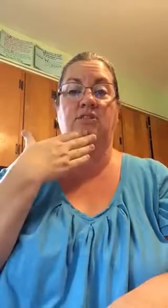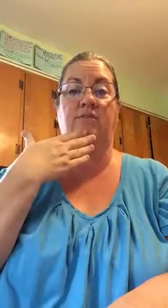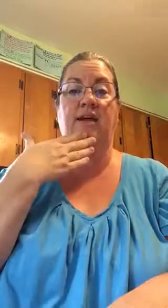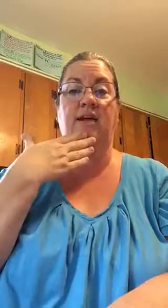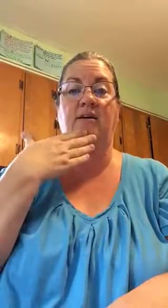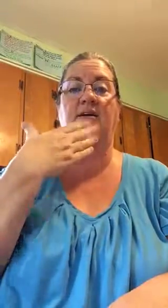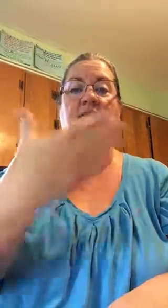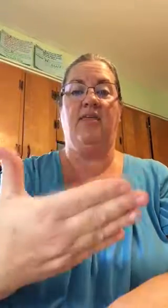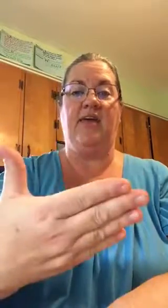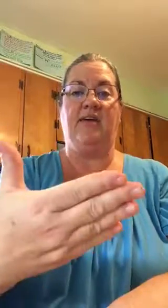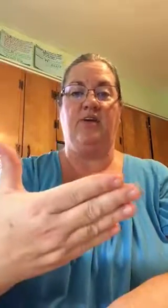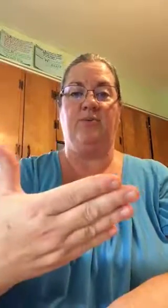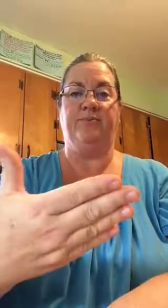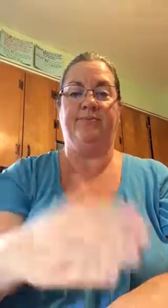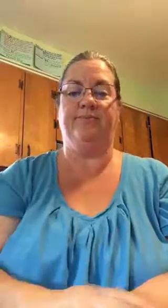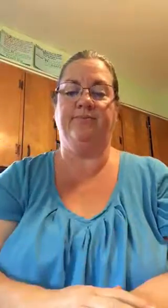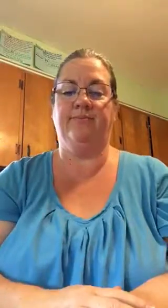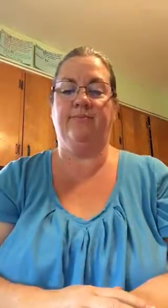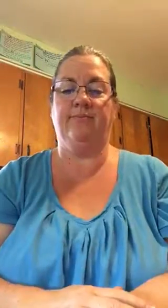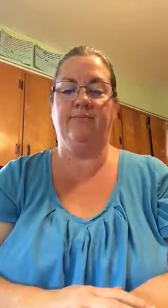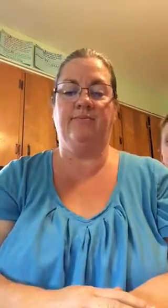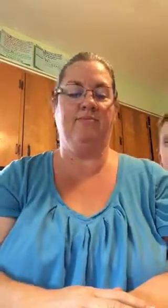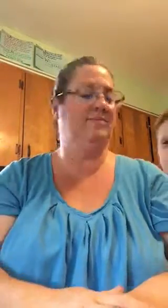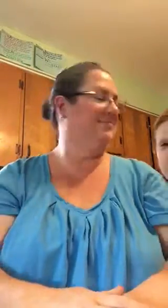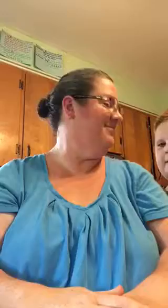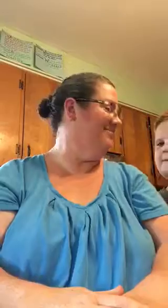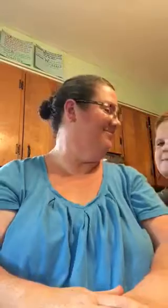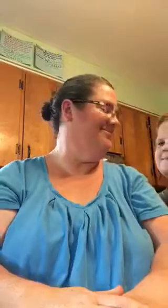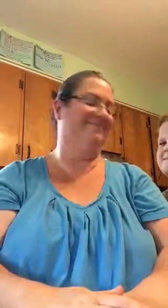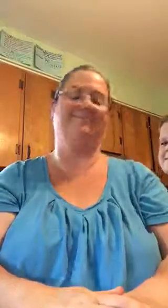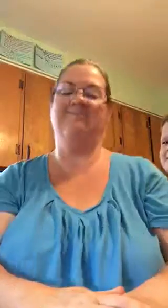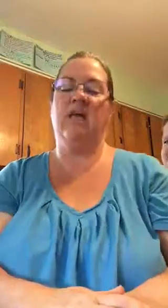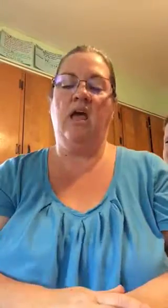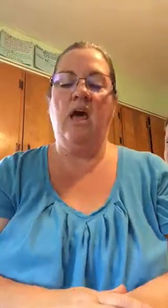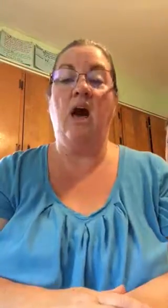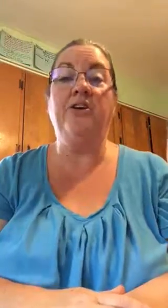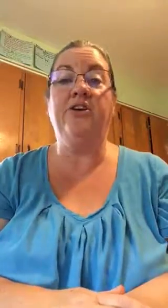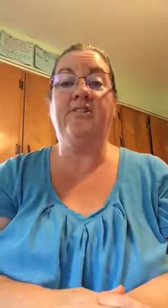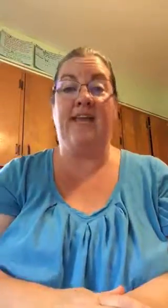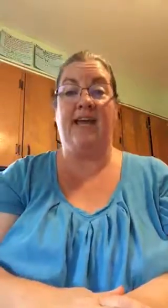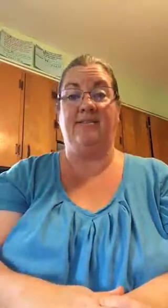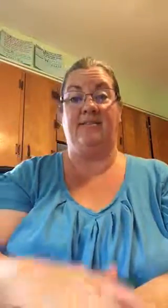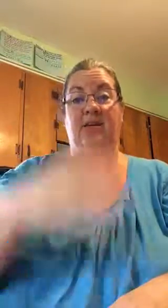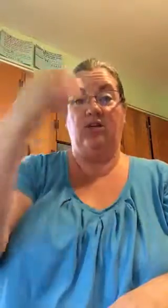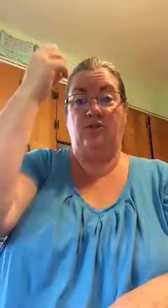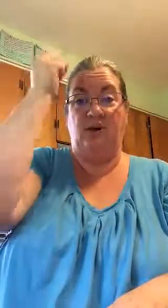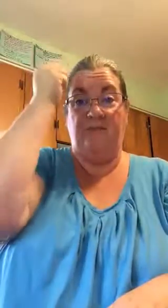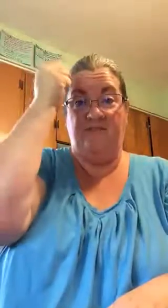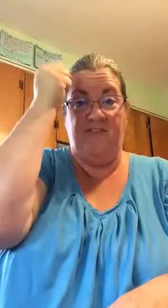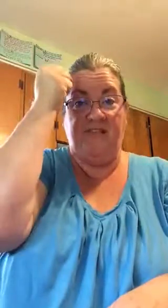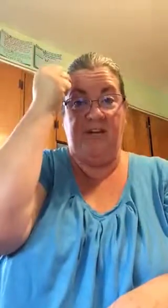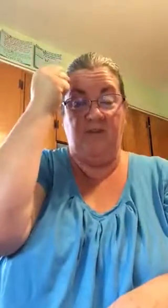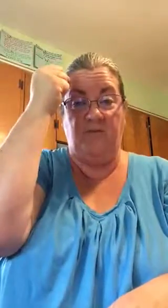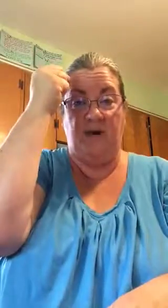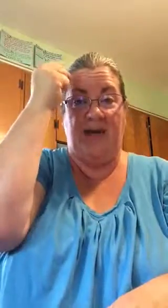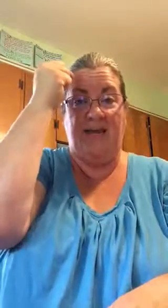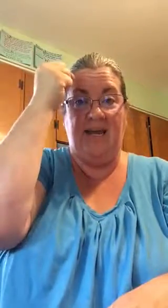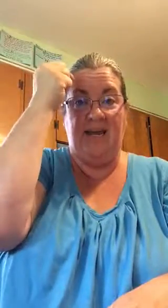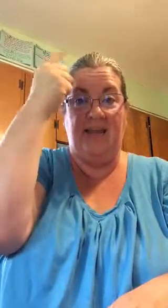Start right here. Thank you. I already know that one. Understand. You start with a fist at your forehead and